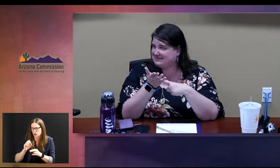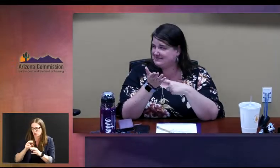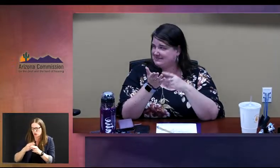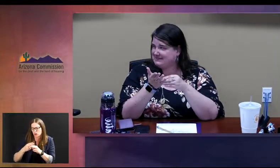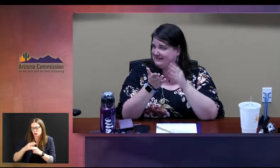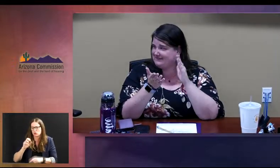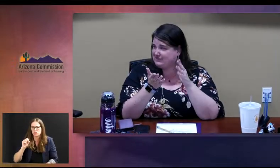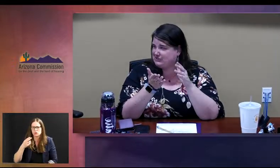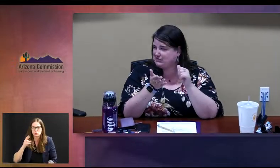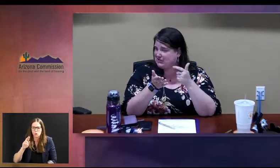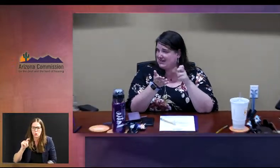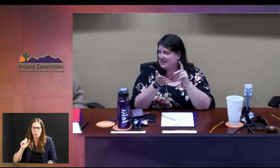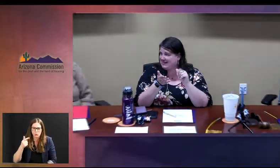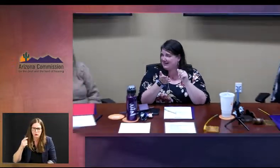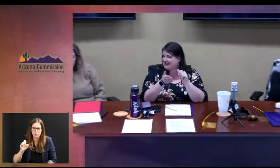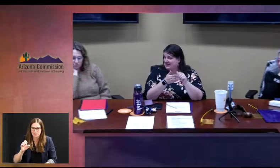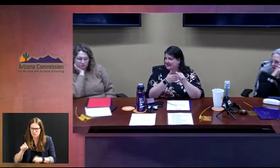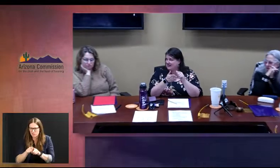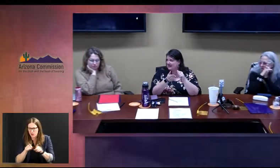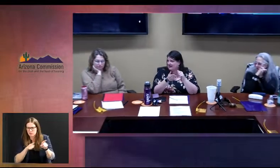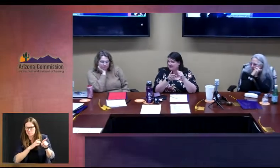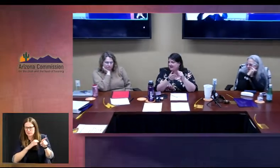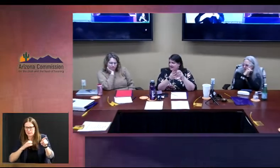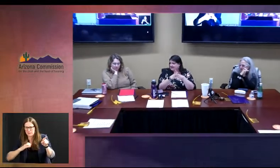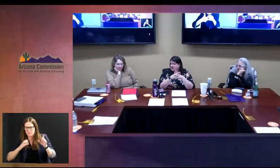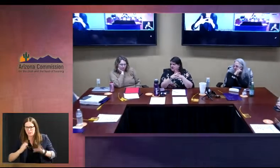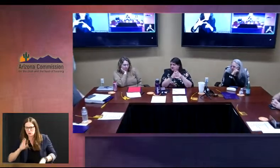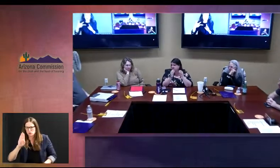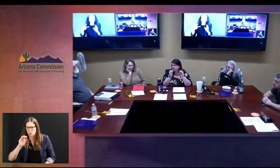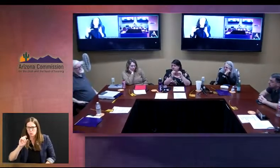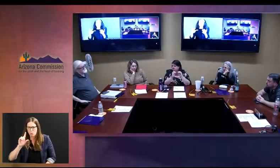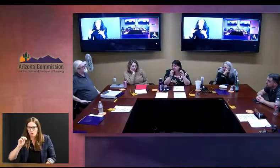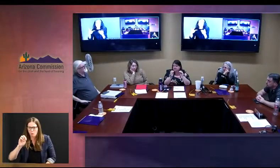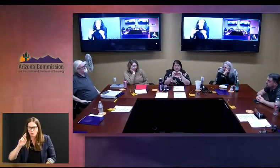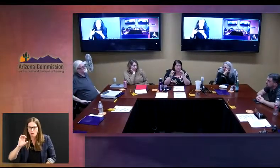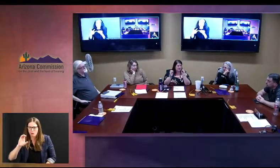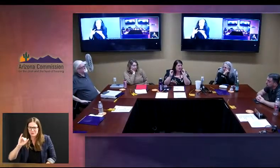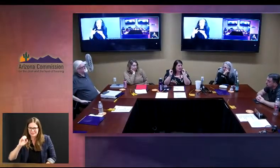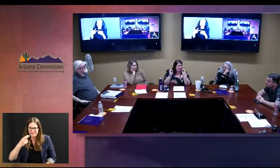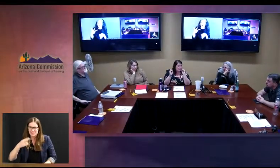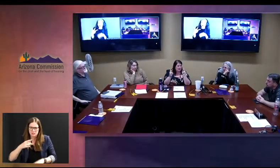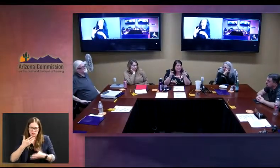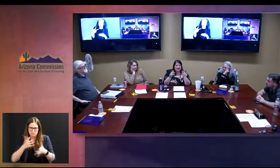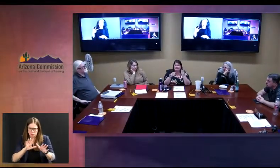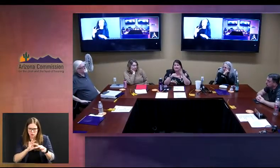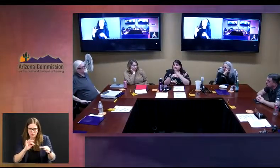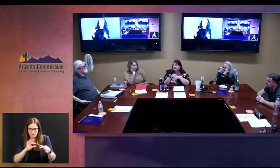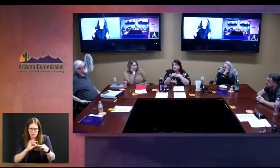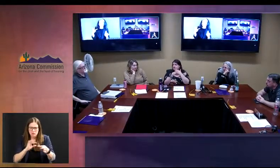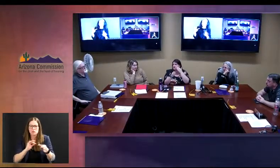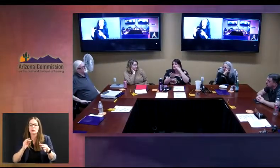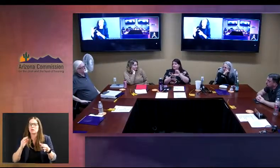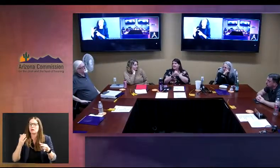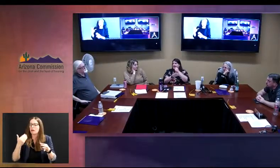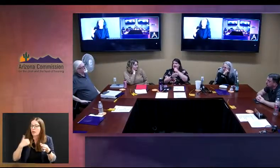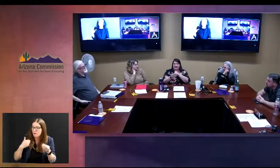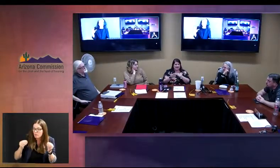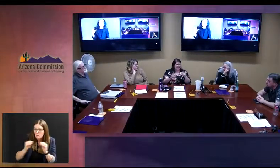Anything else you would like to see discussed and added to a future agenda?